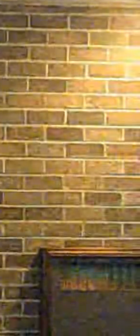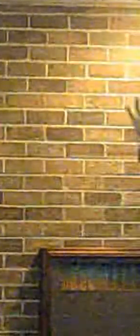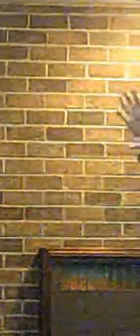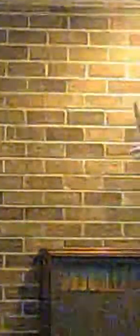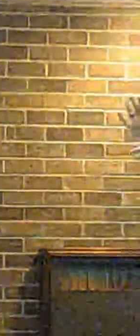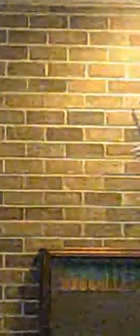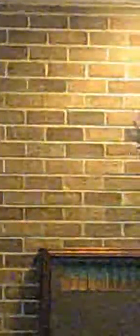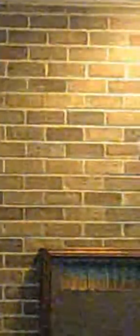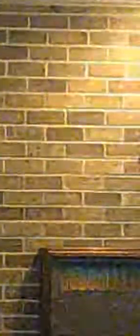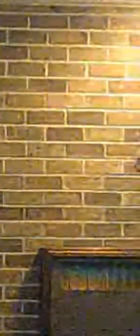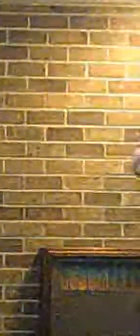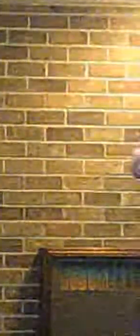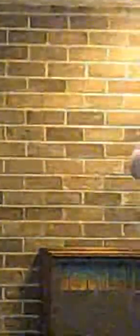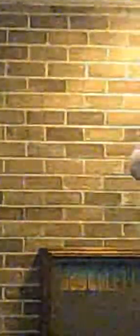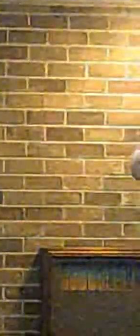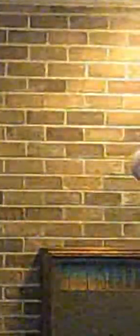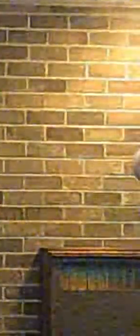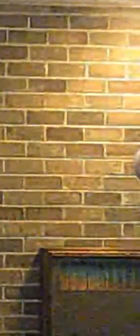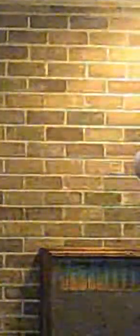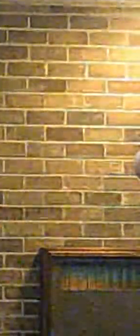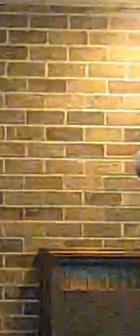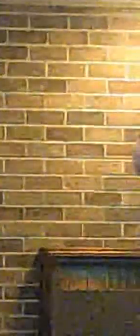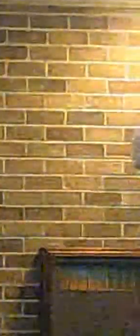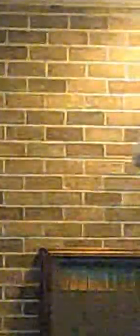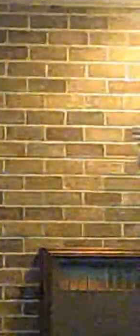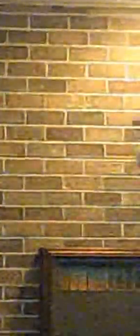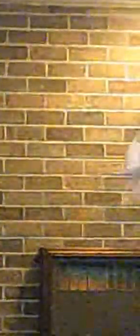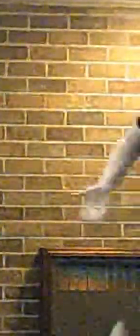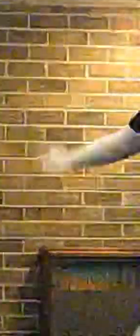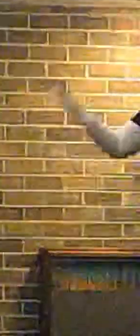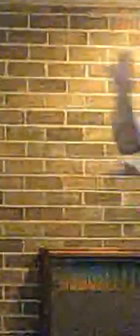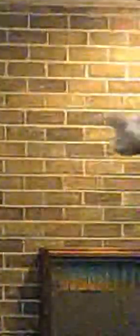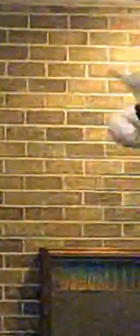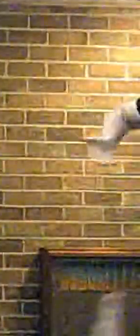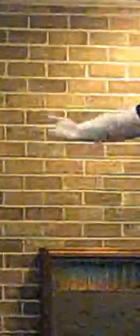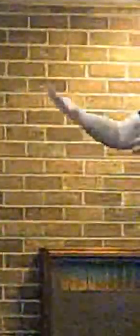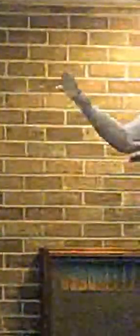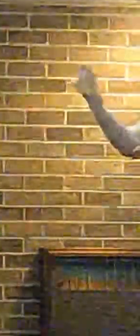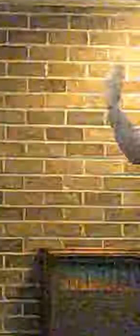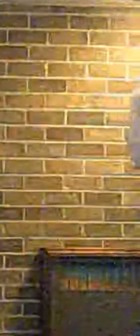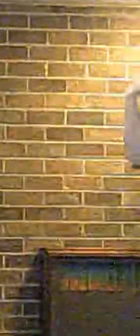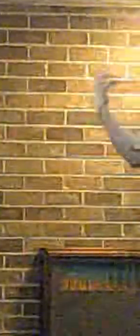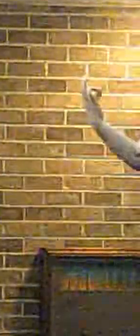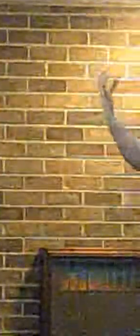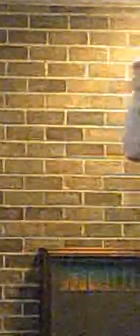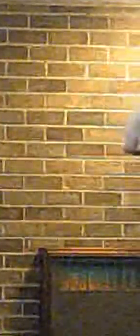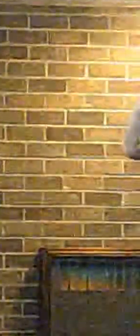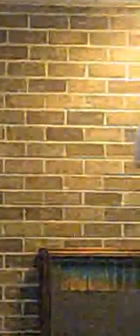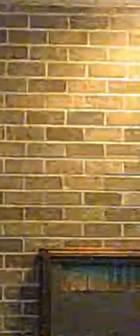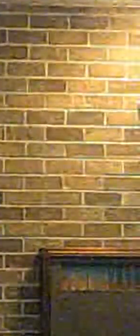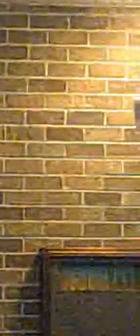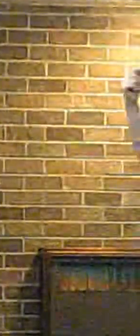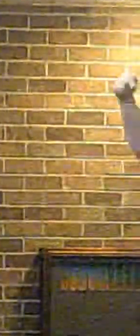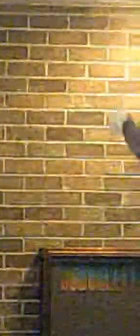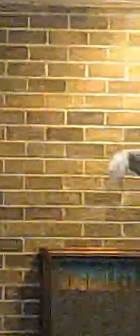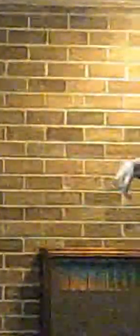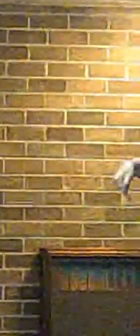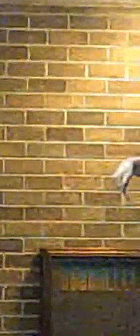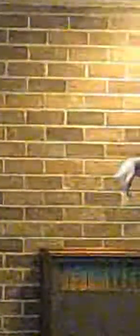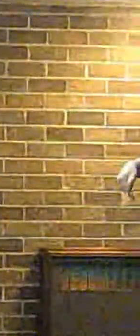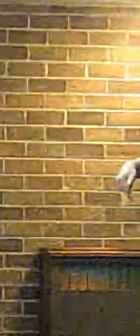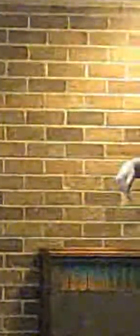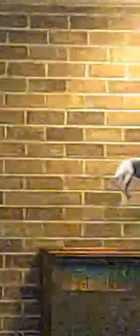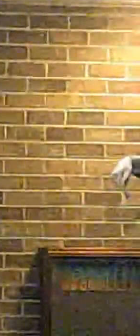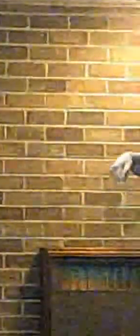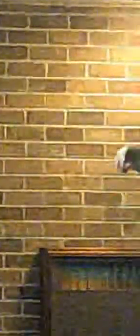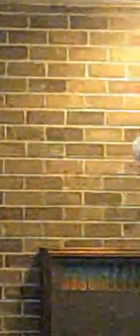decision. Let's be honest, if this was a true consultation, we would have representatives from Wirralborough Council here.